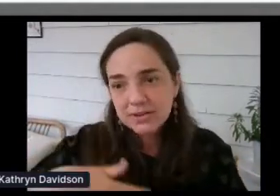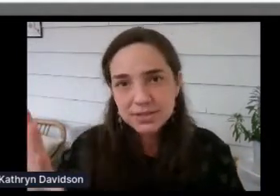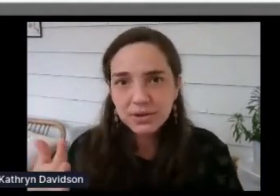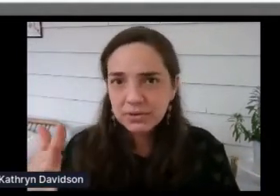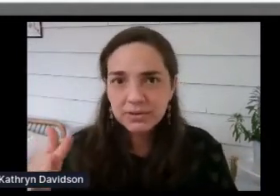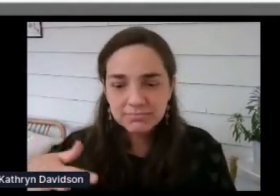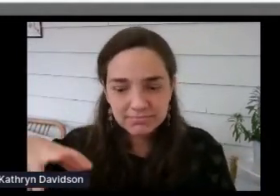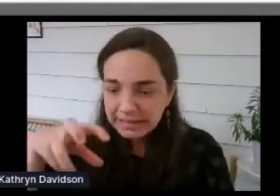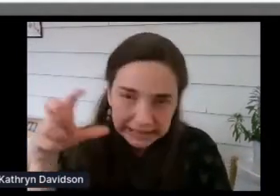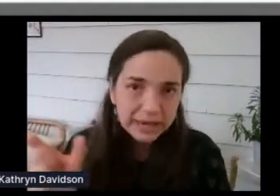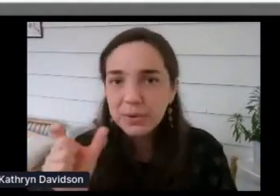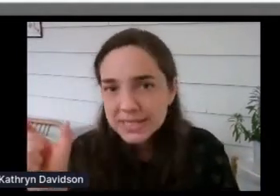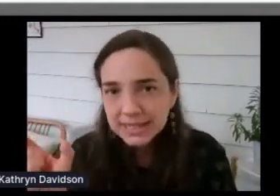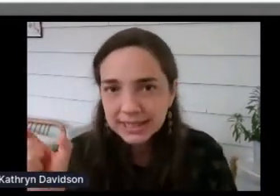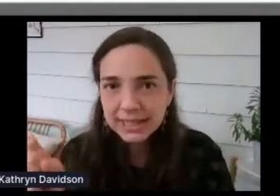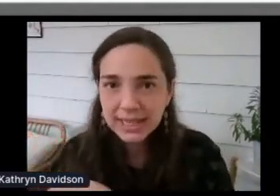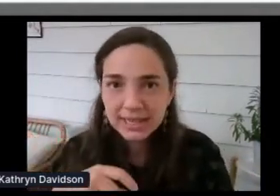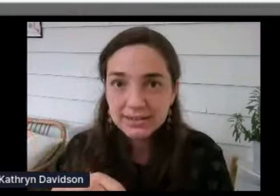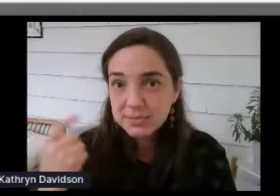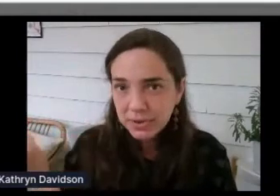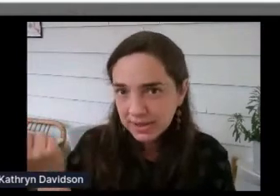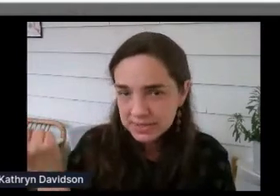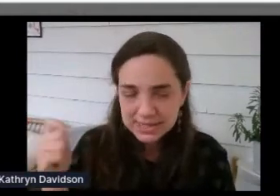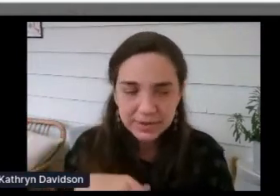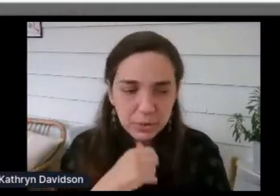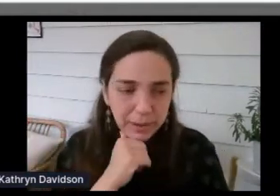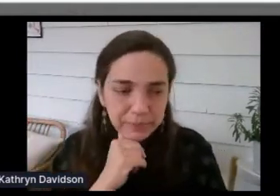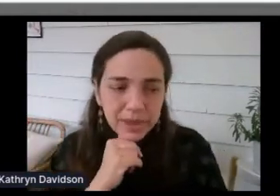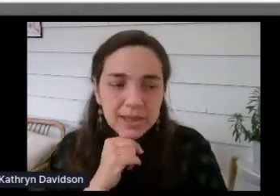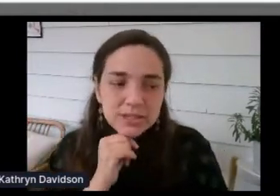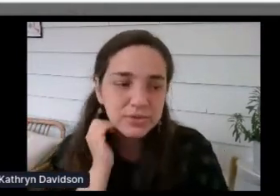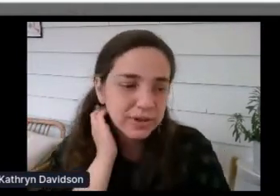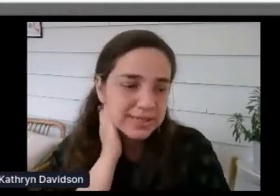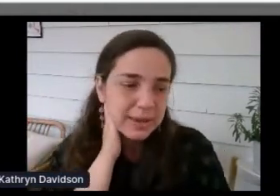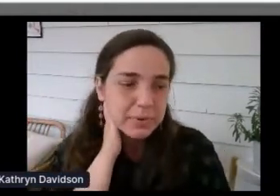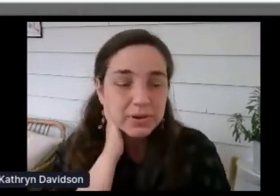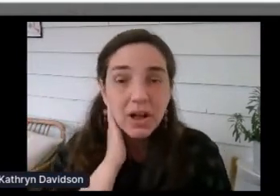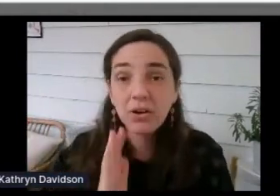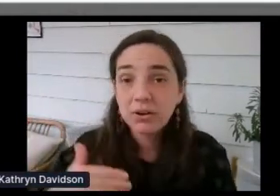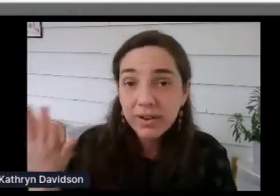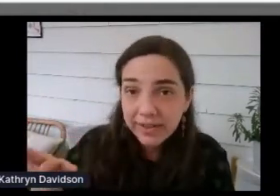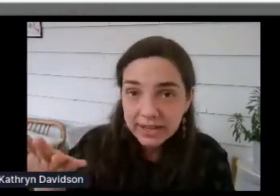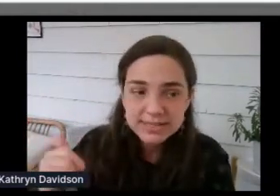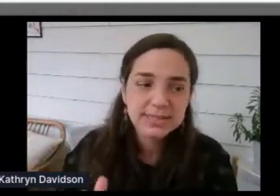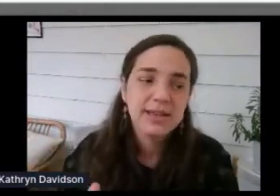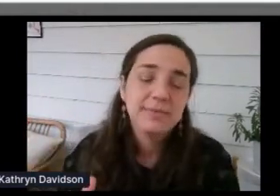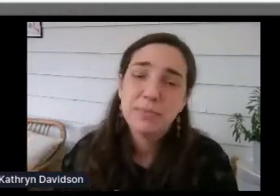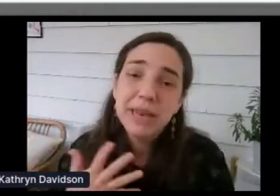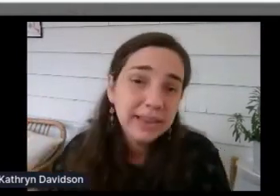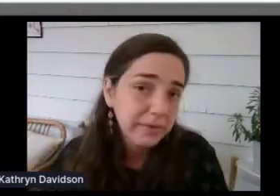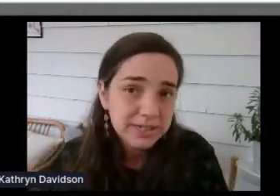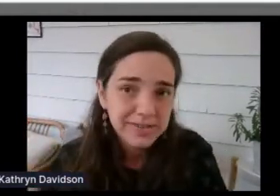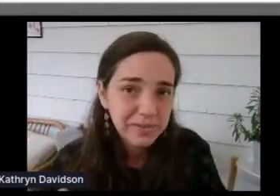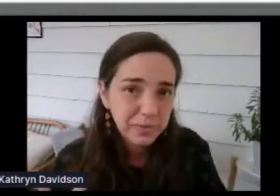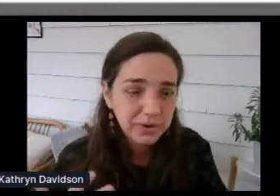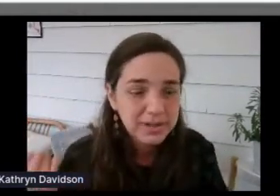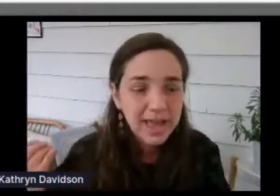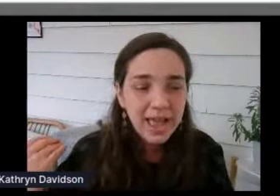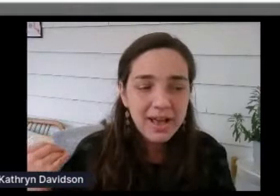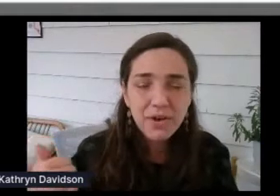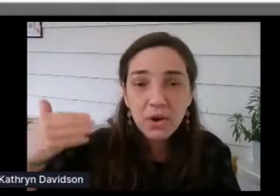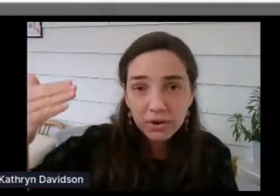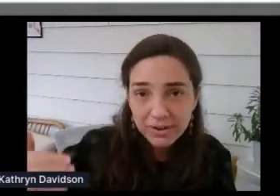expressed also linguistically in spoken languages that we know about. So for example, honorifics. So many languages of the